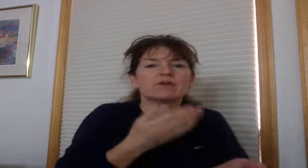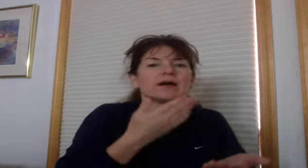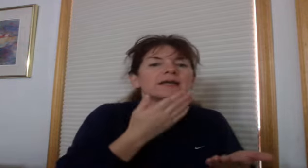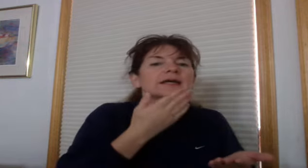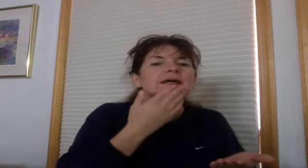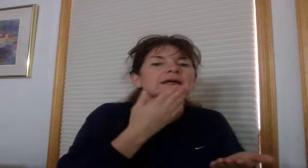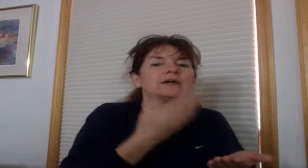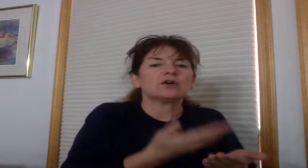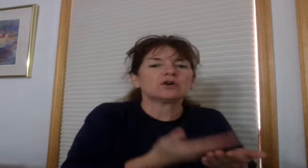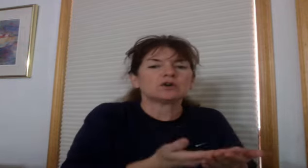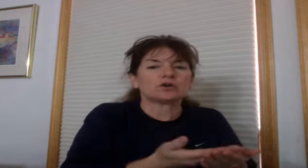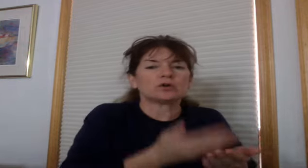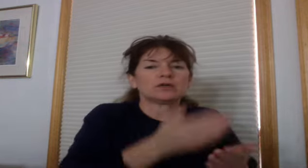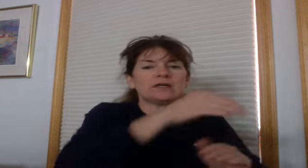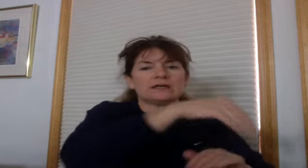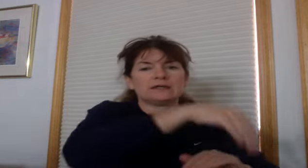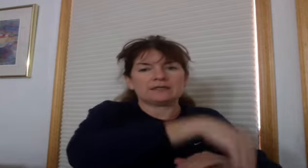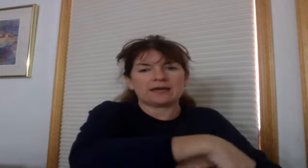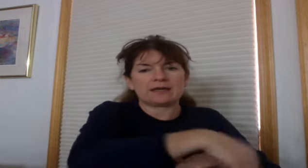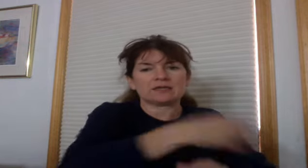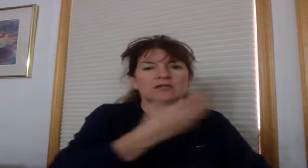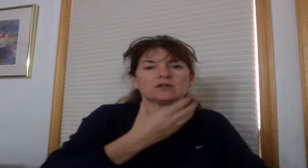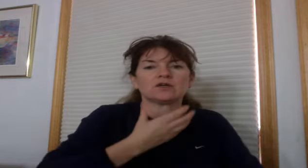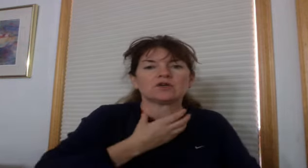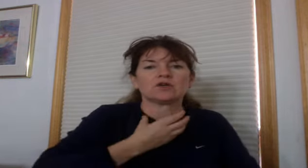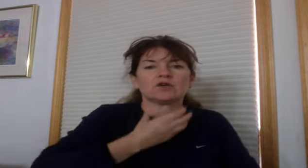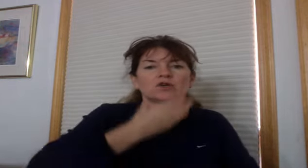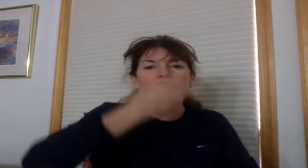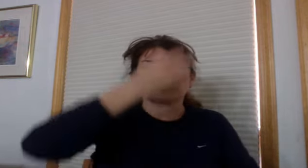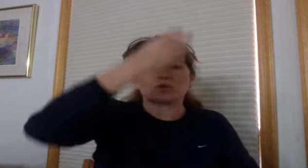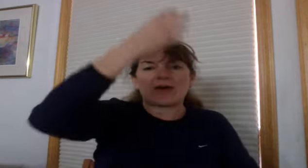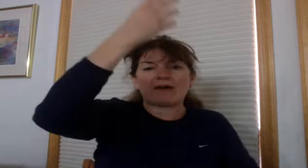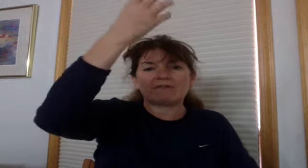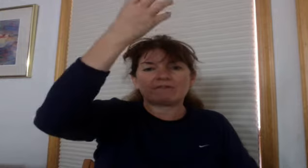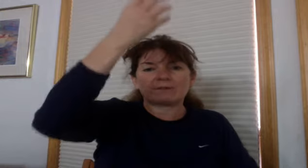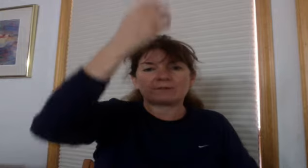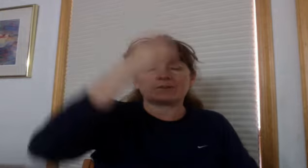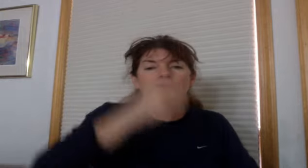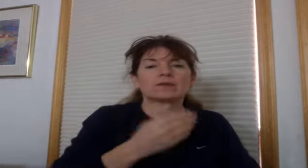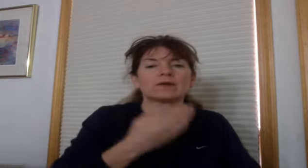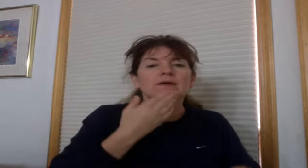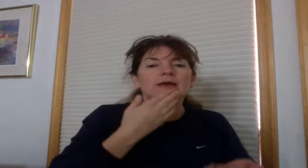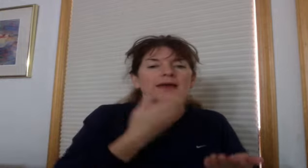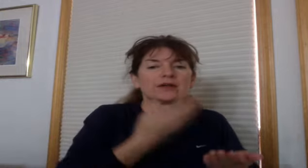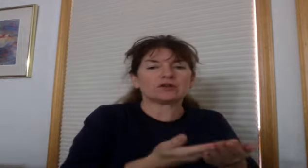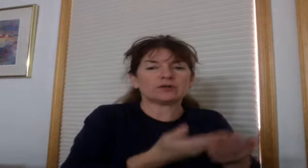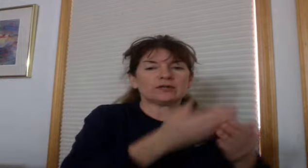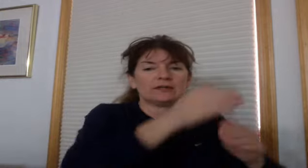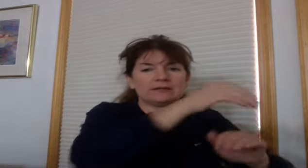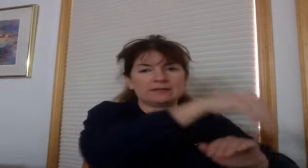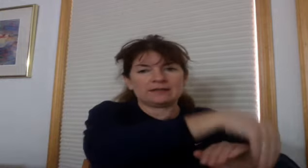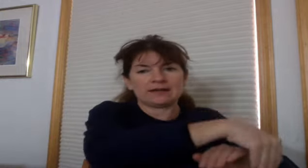hyena. Good night giraffe. And good night